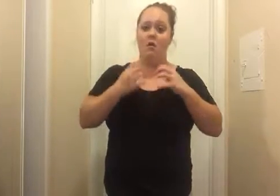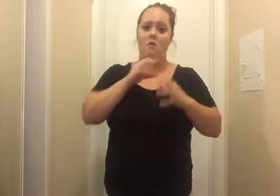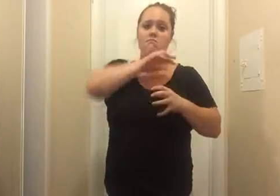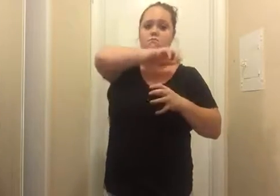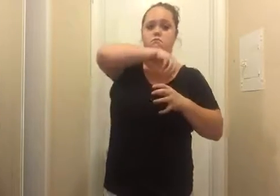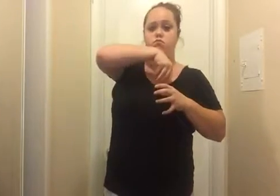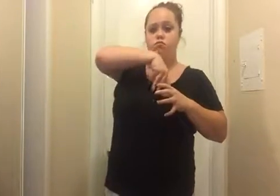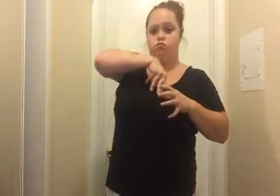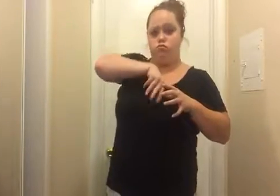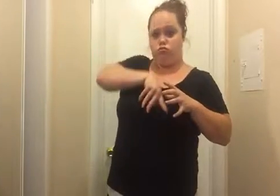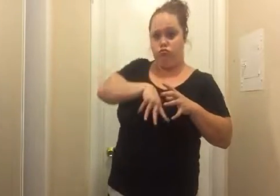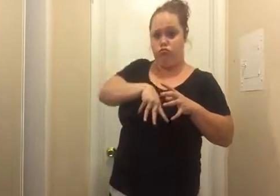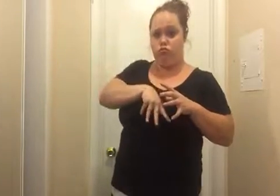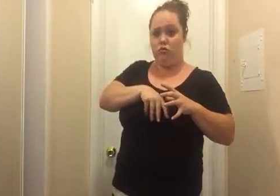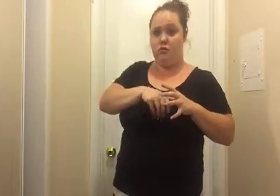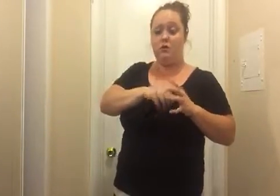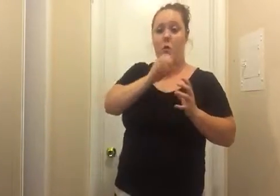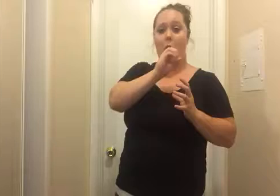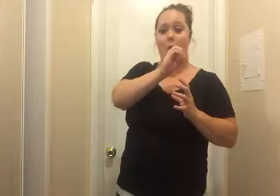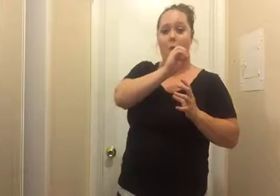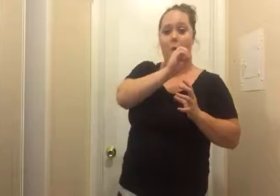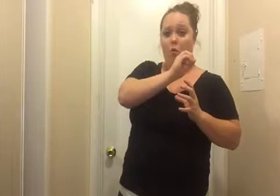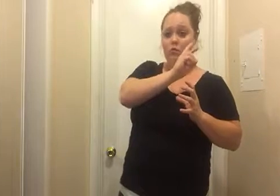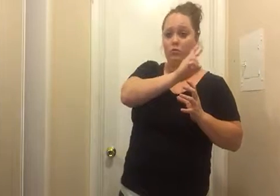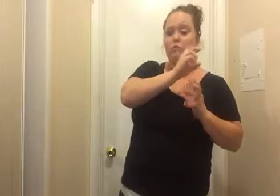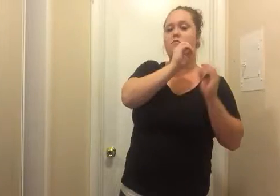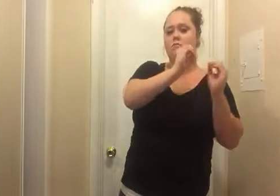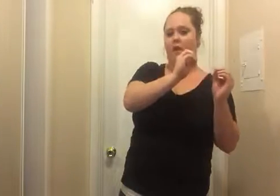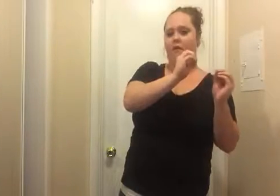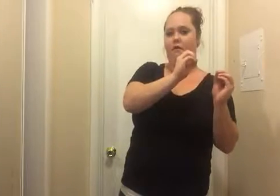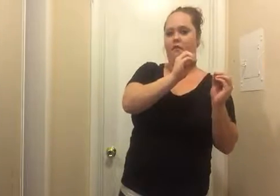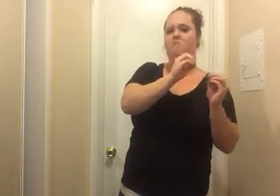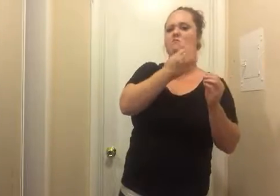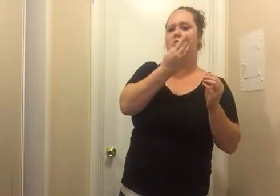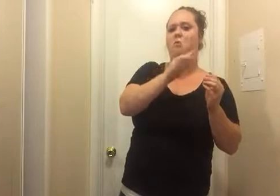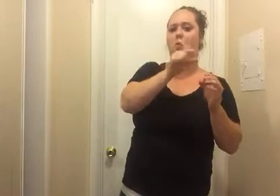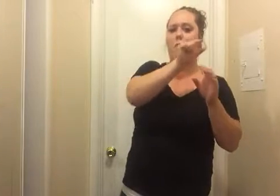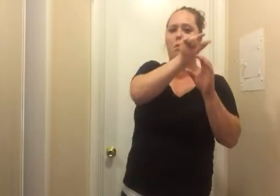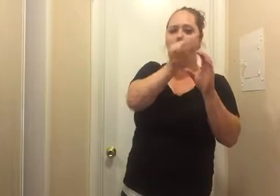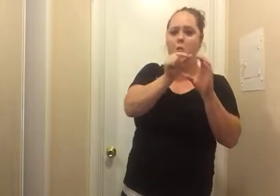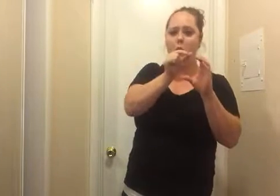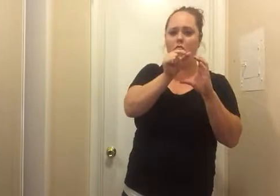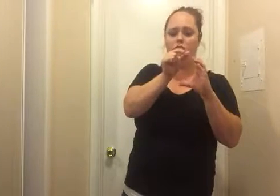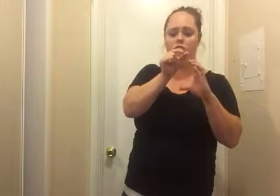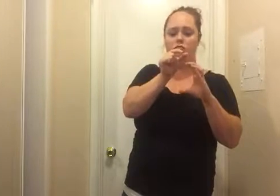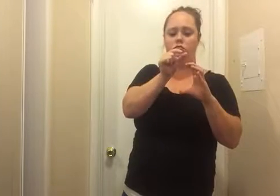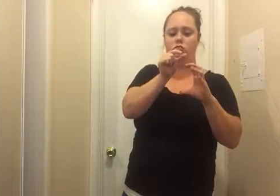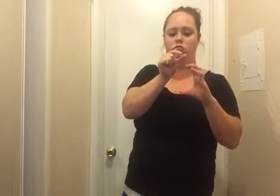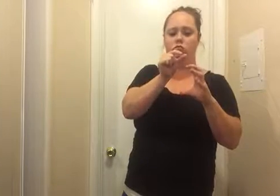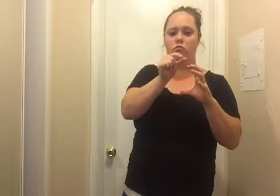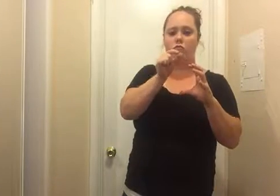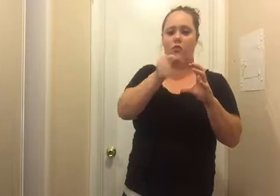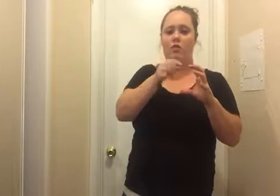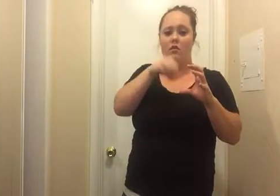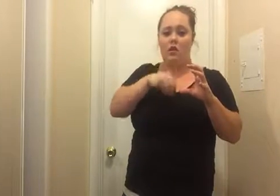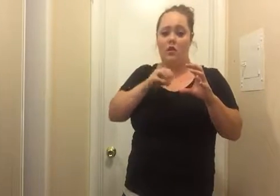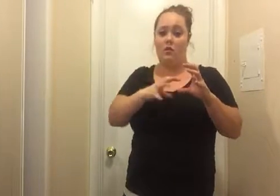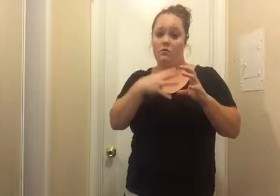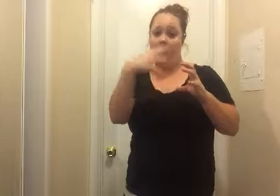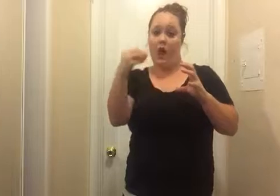pumped, it comes in deoxygenated, that's why it's colored blue here. Then it gets pumped out to the lungs, it gets oxygenated in the lungs, then